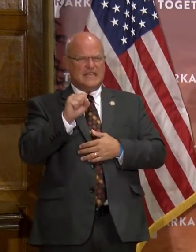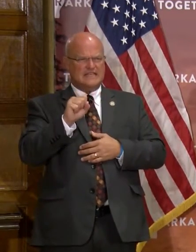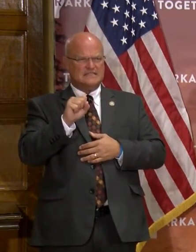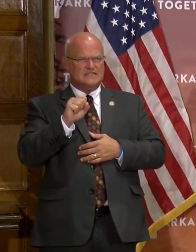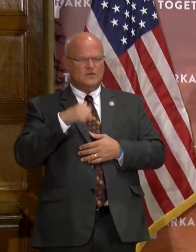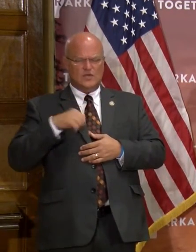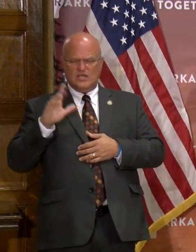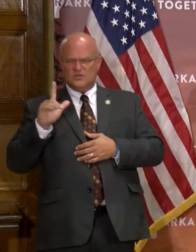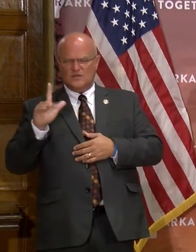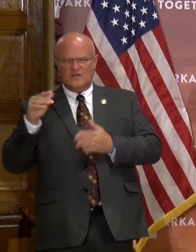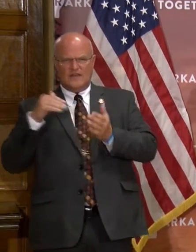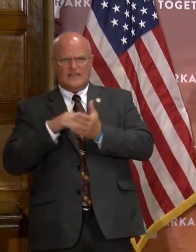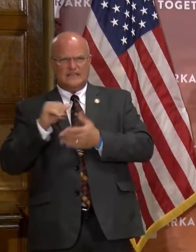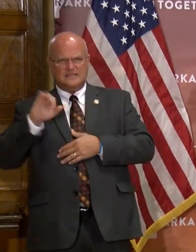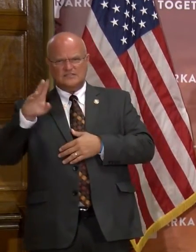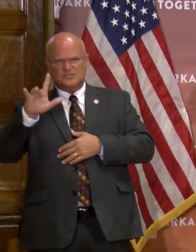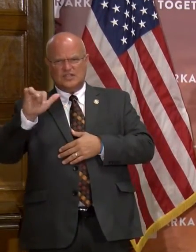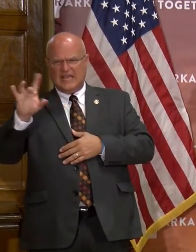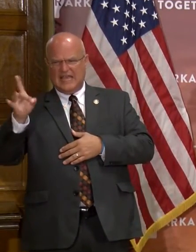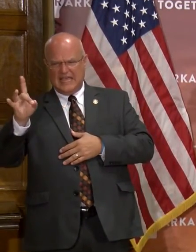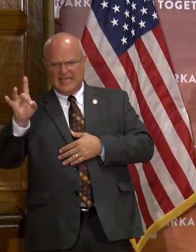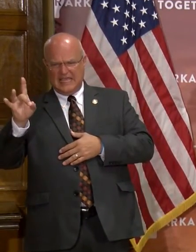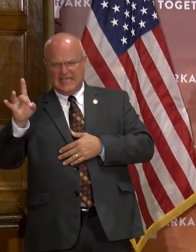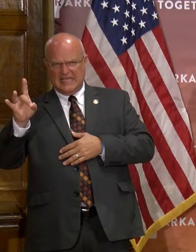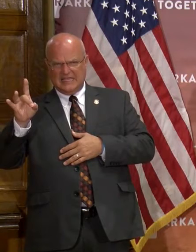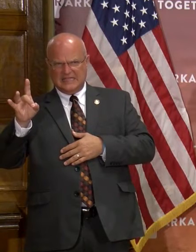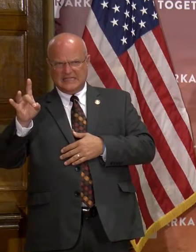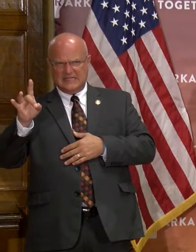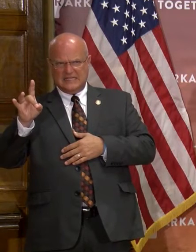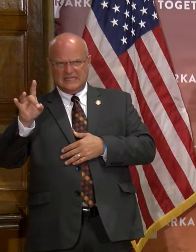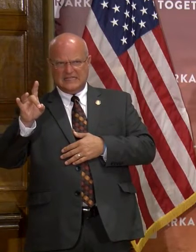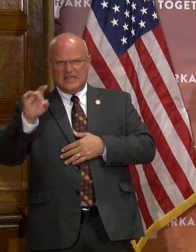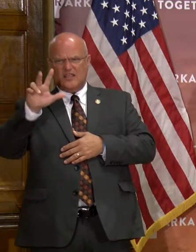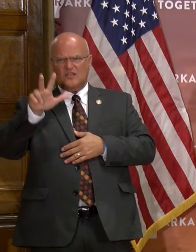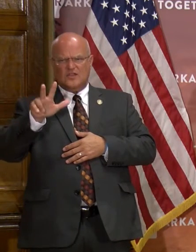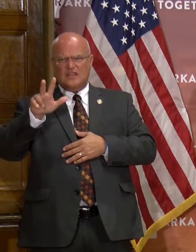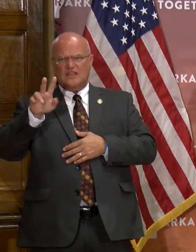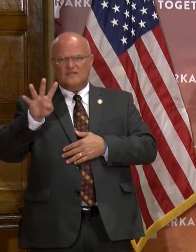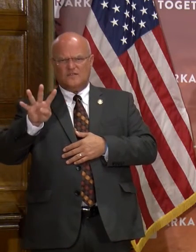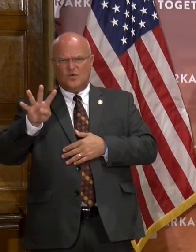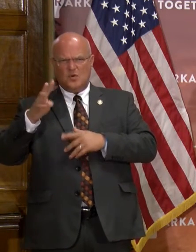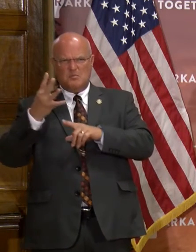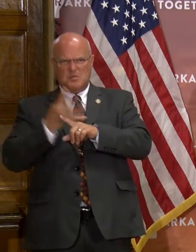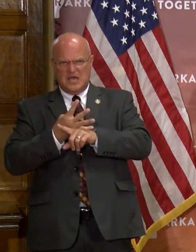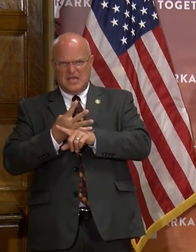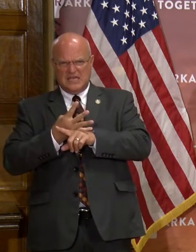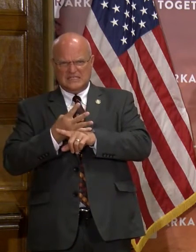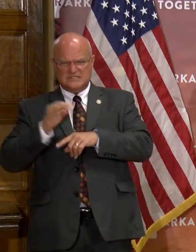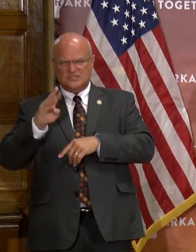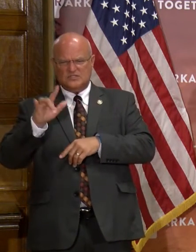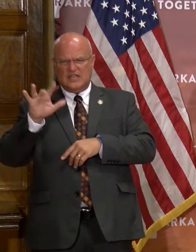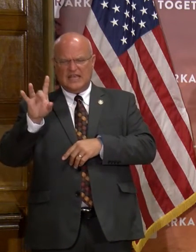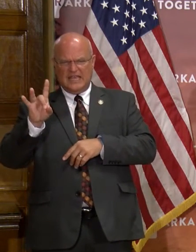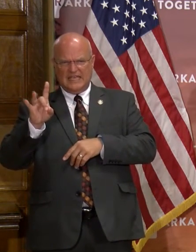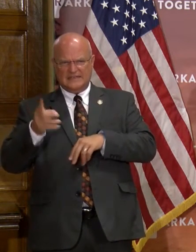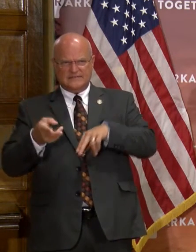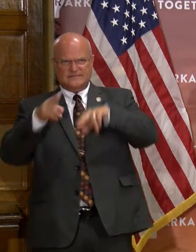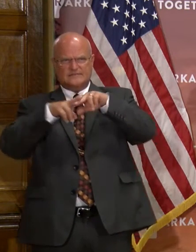hit 25,000 cases on July 8th, so that was 3-4 months into the pandemic. On July 8th, we saw an increase